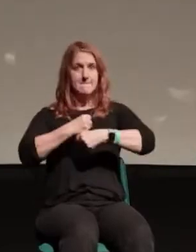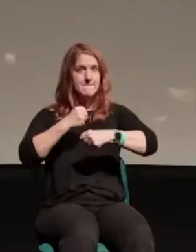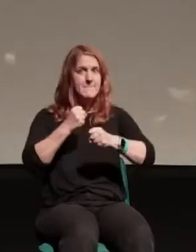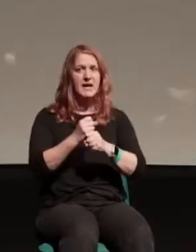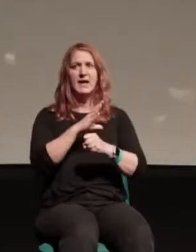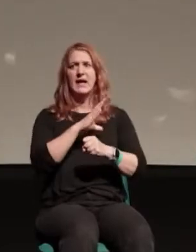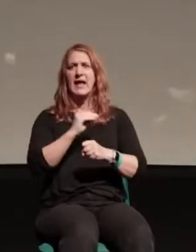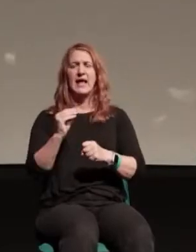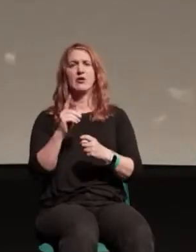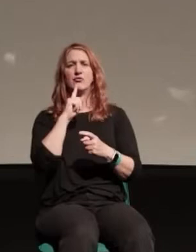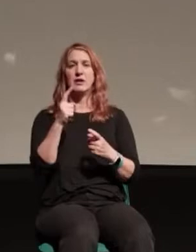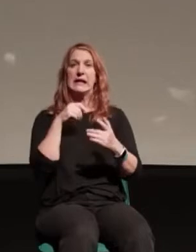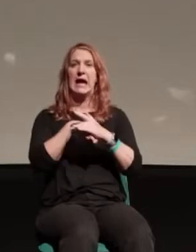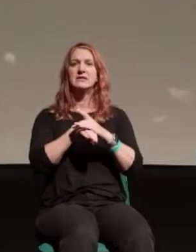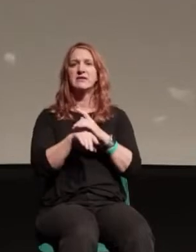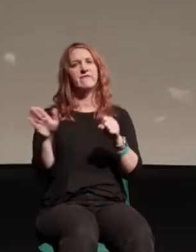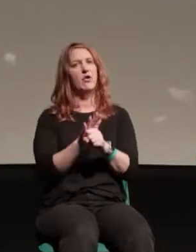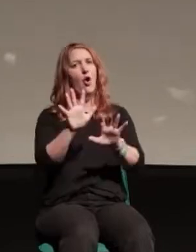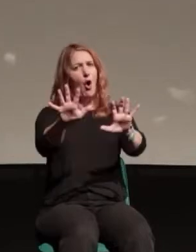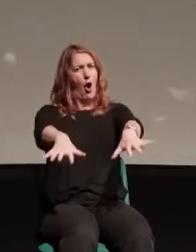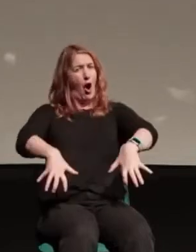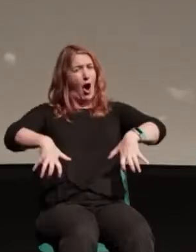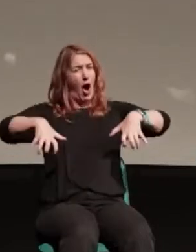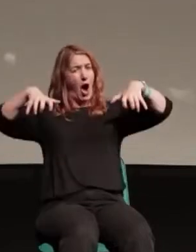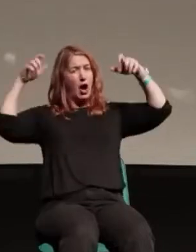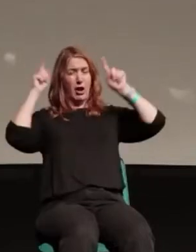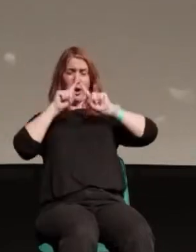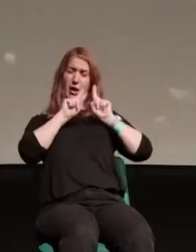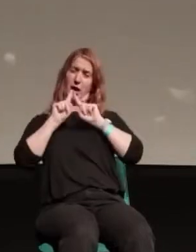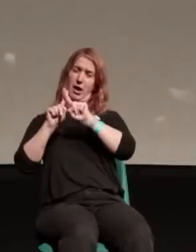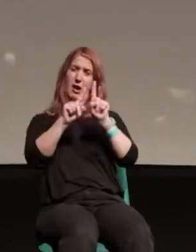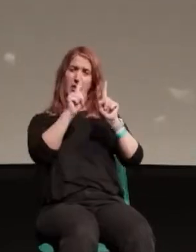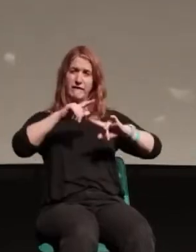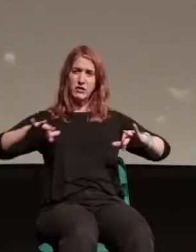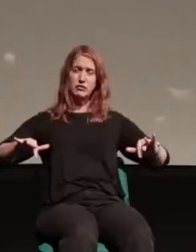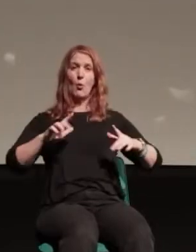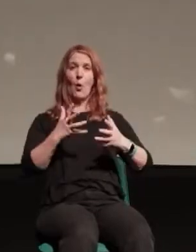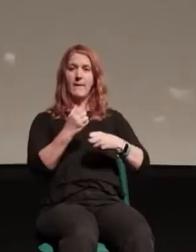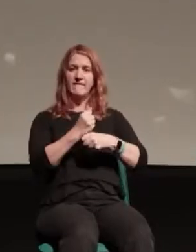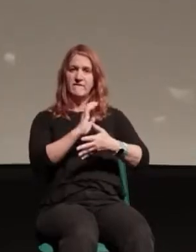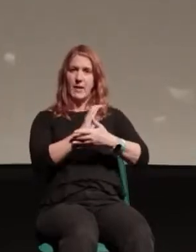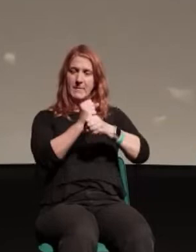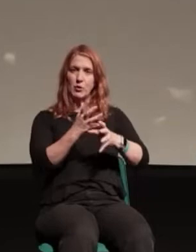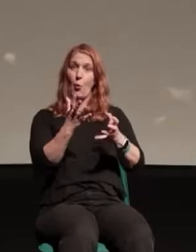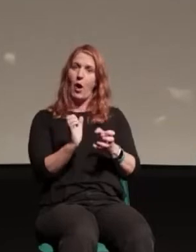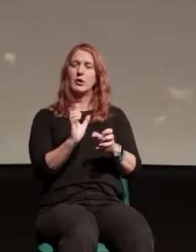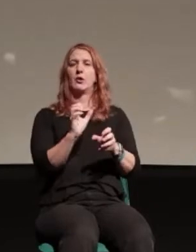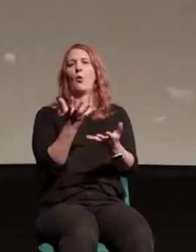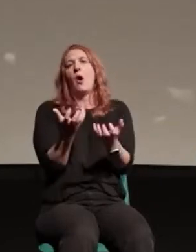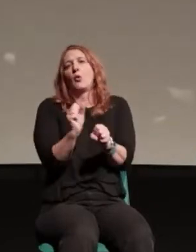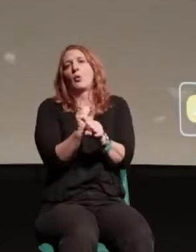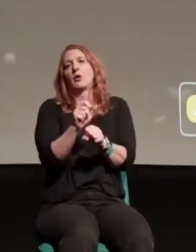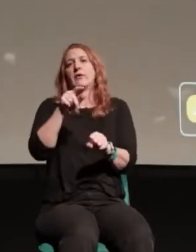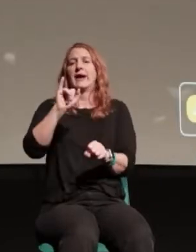the broadest audiences. And we're looking for those independent filmmakers. They're wanting to work with ITVS. They're wanting to get